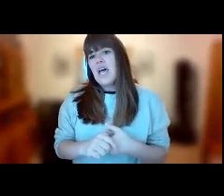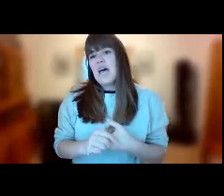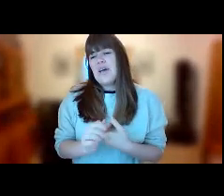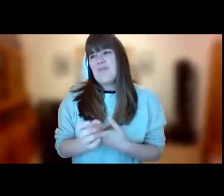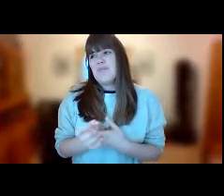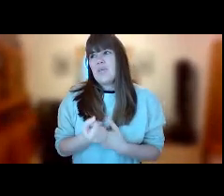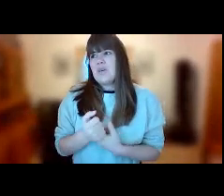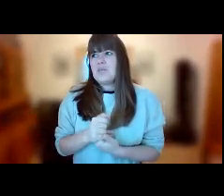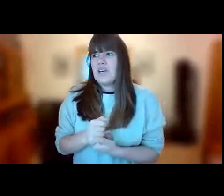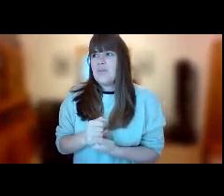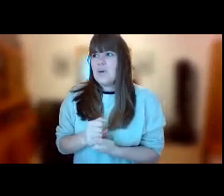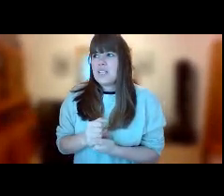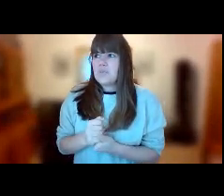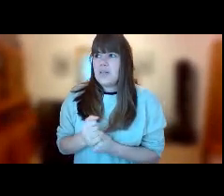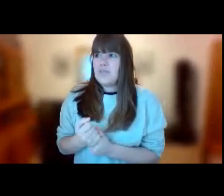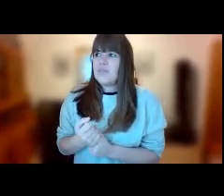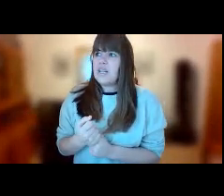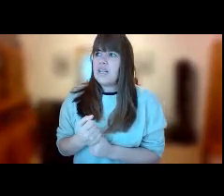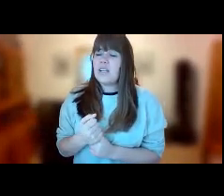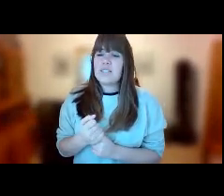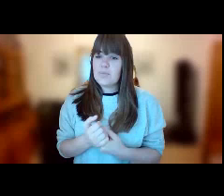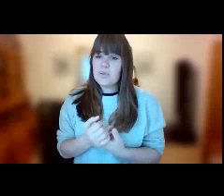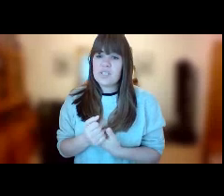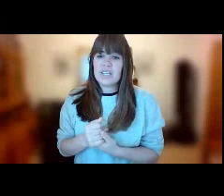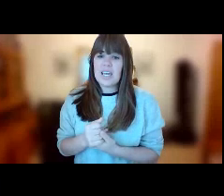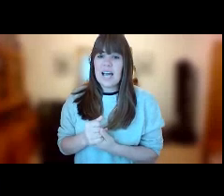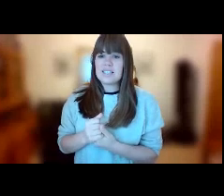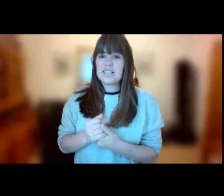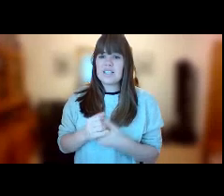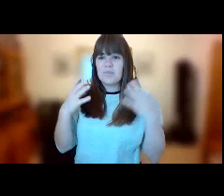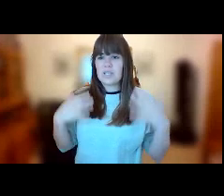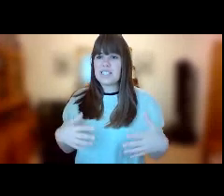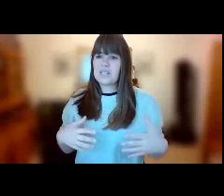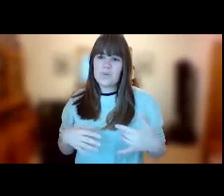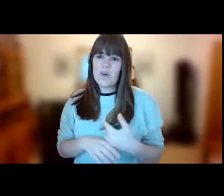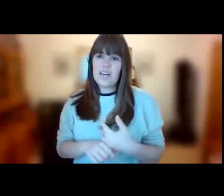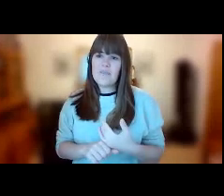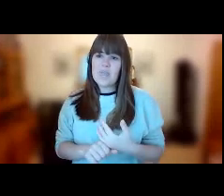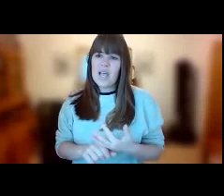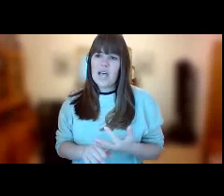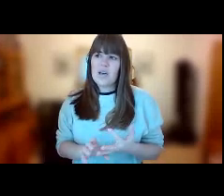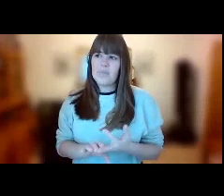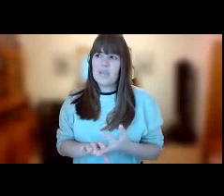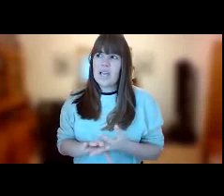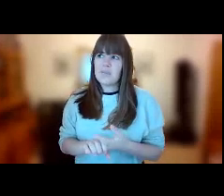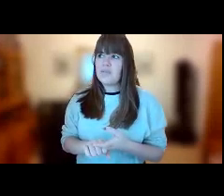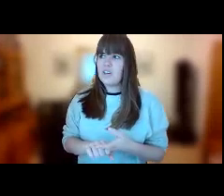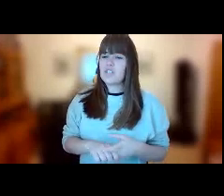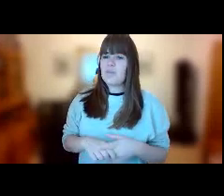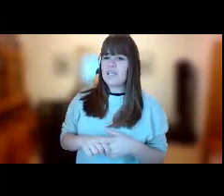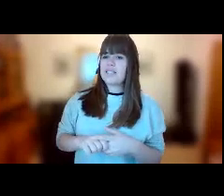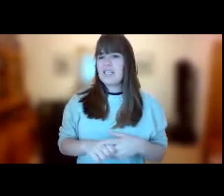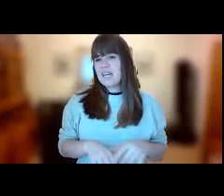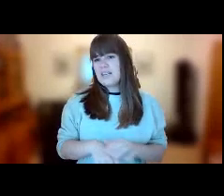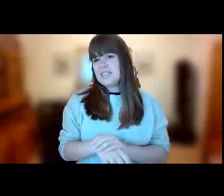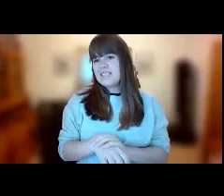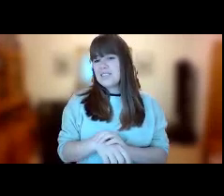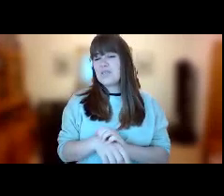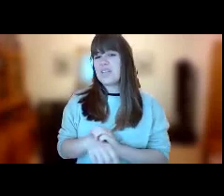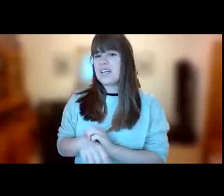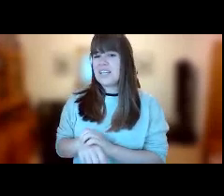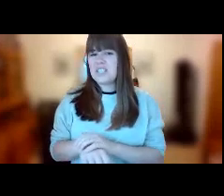only. We also worked with London Sport to get access to some modesty swimwear. It was very much speaking to